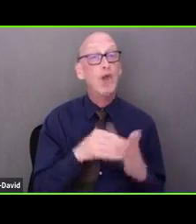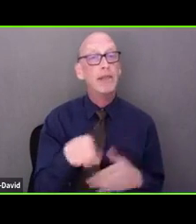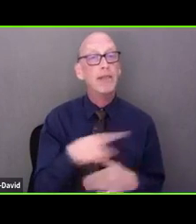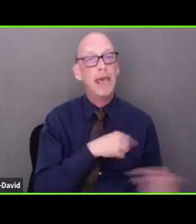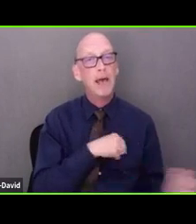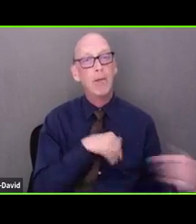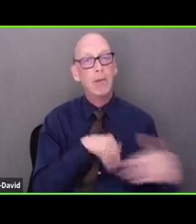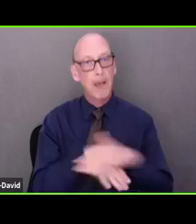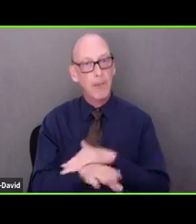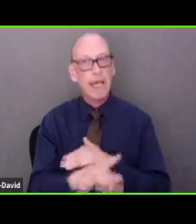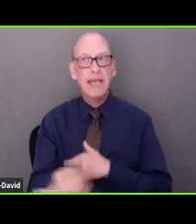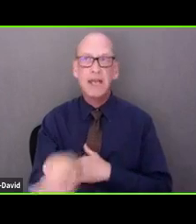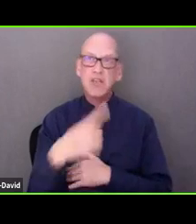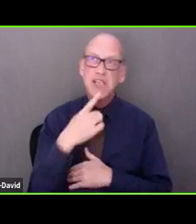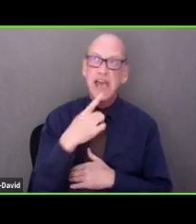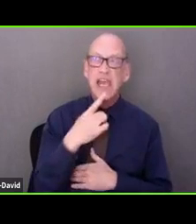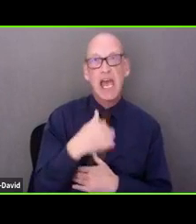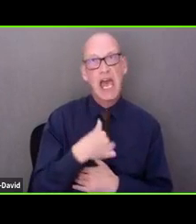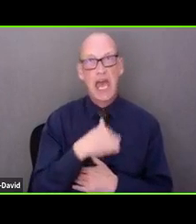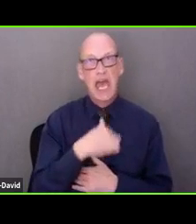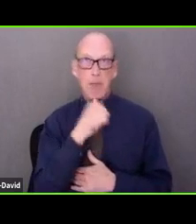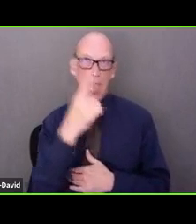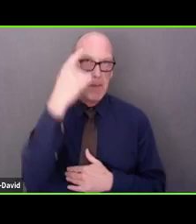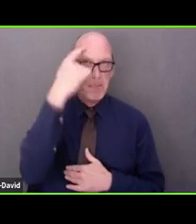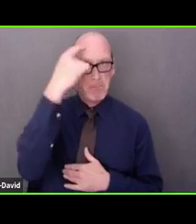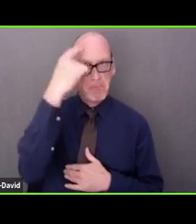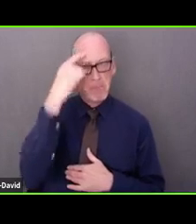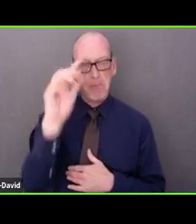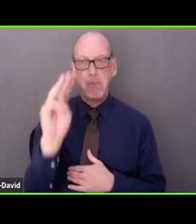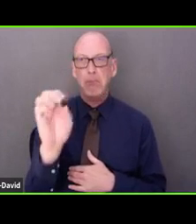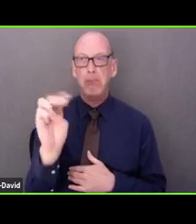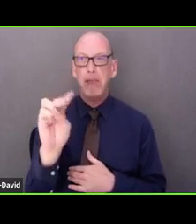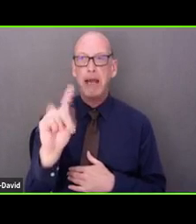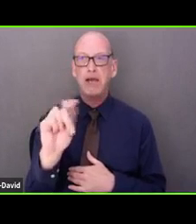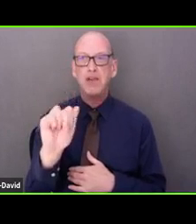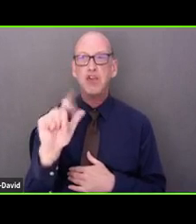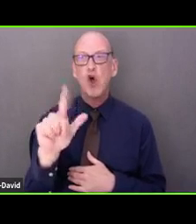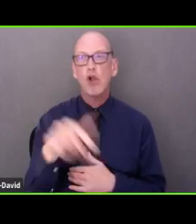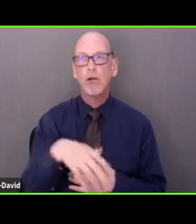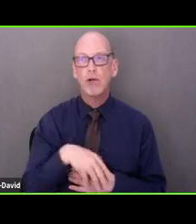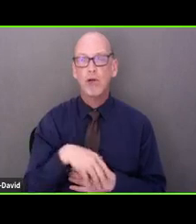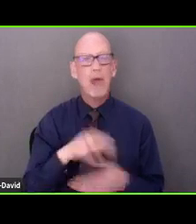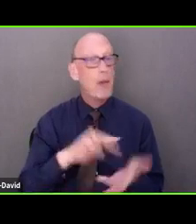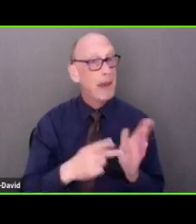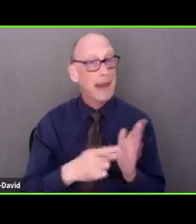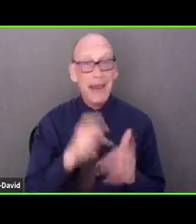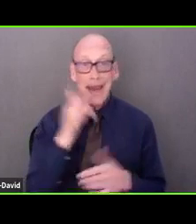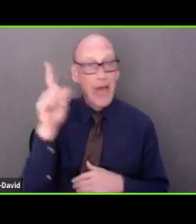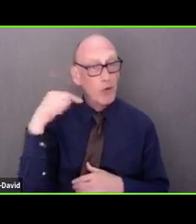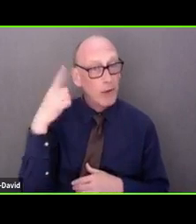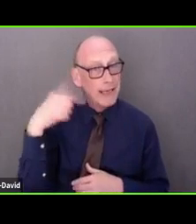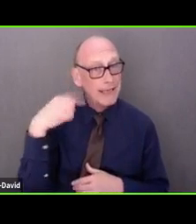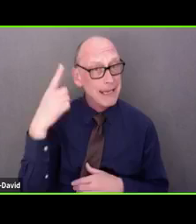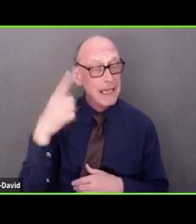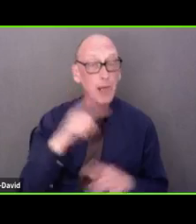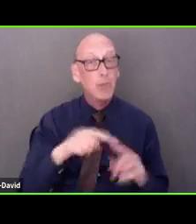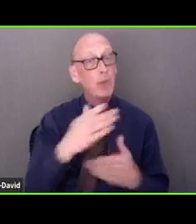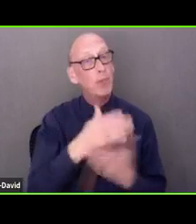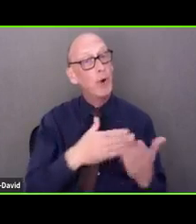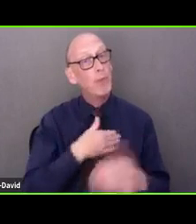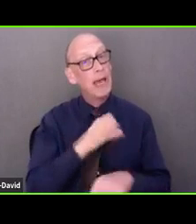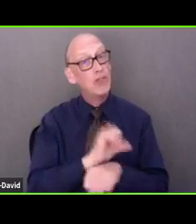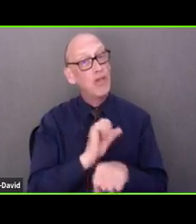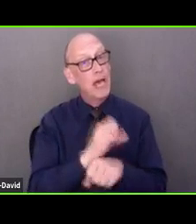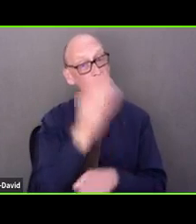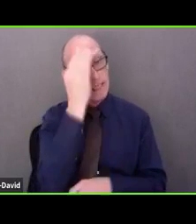in and they will say something like to me, well, I'm not mental, meaning that they're not crazy. And so part of my job is to let them